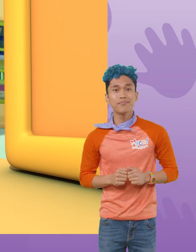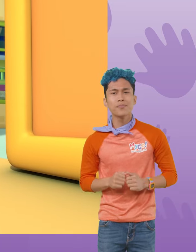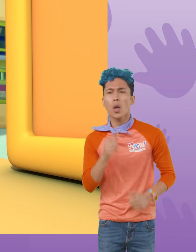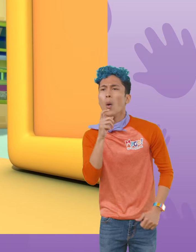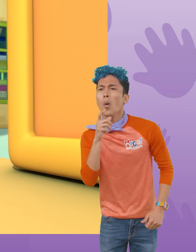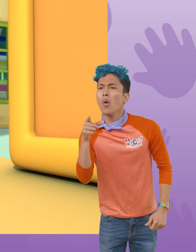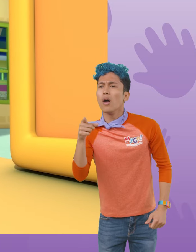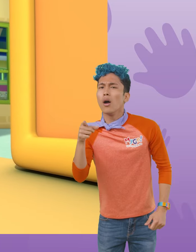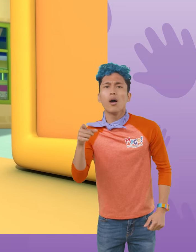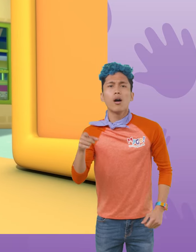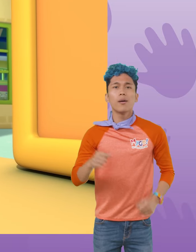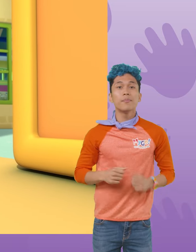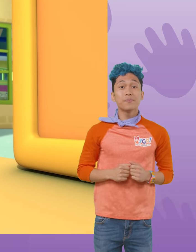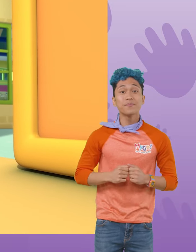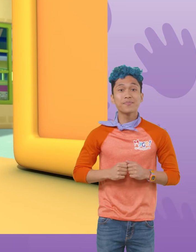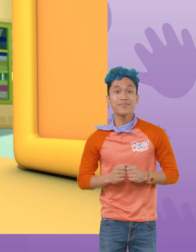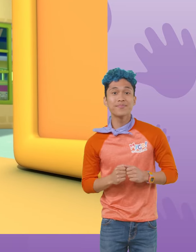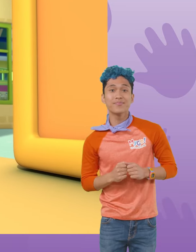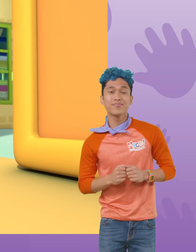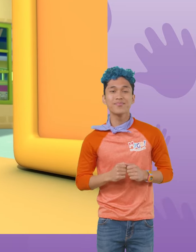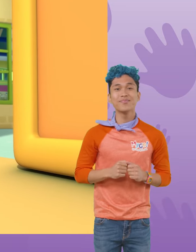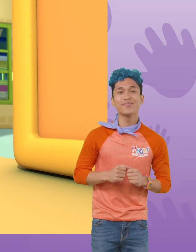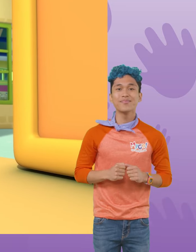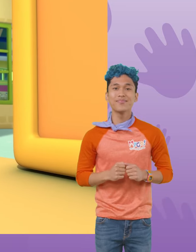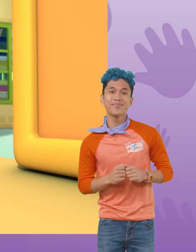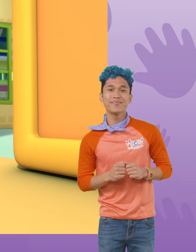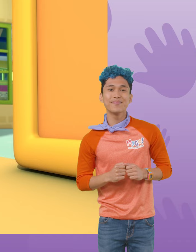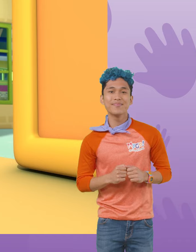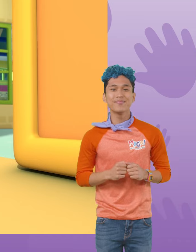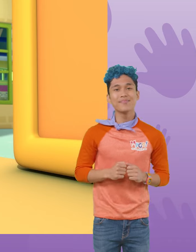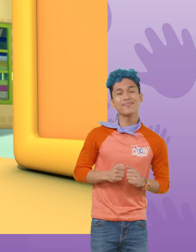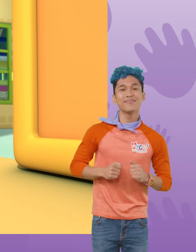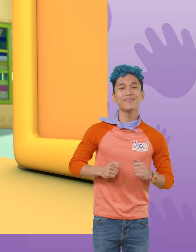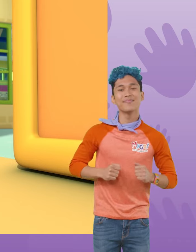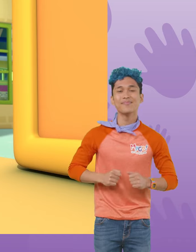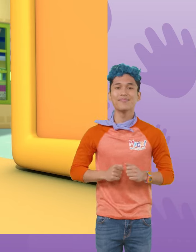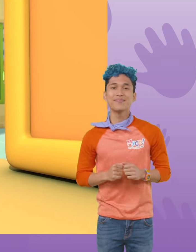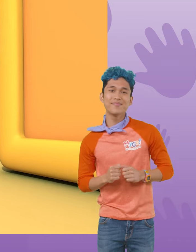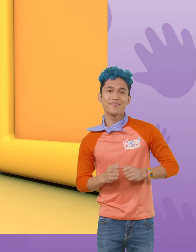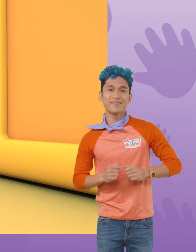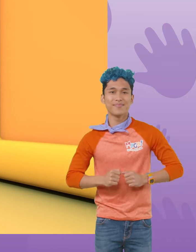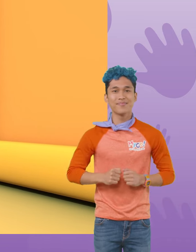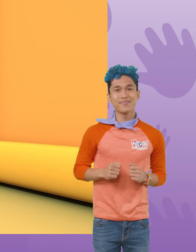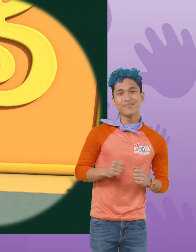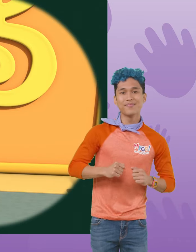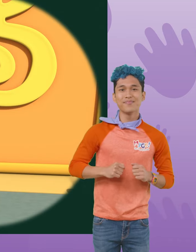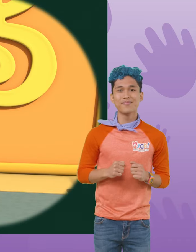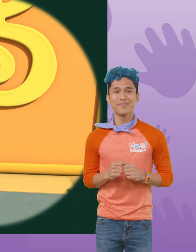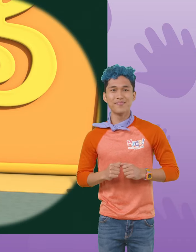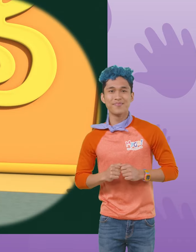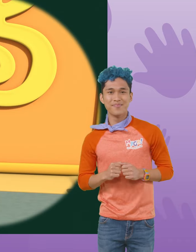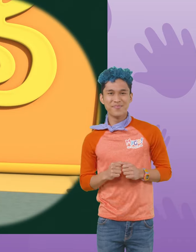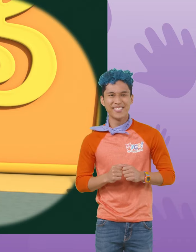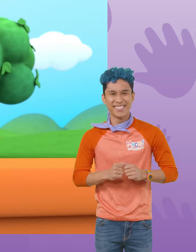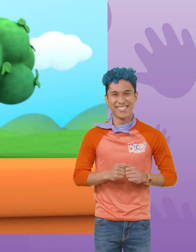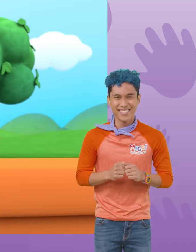Yeah. Who is it, Blue? Oh.